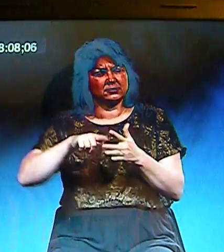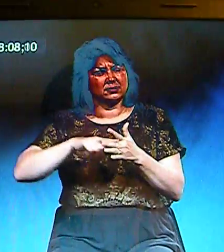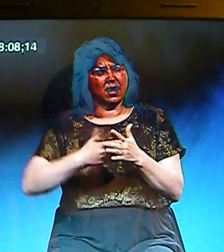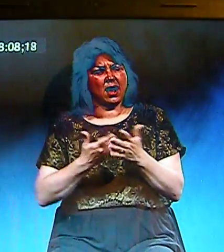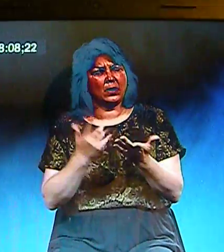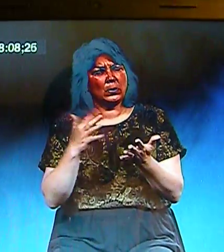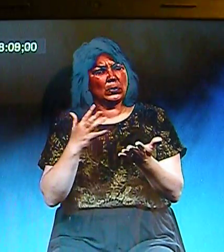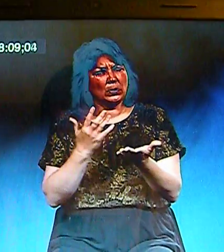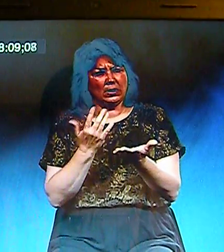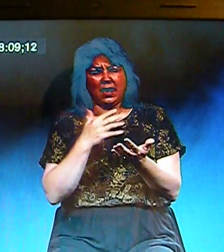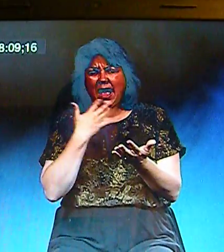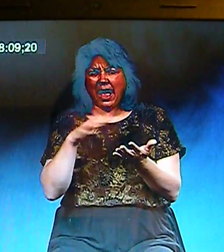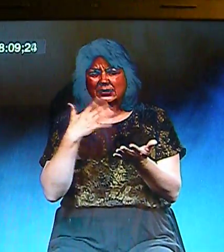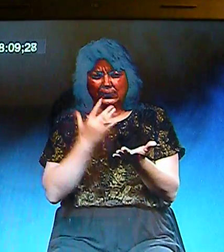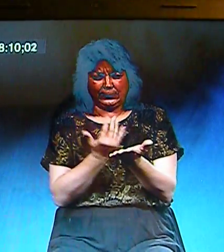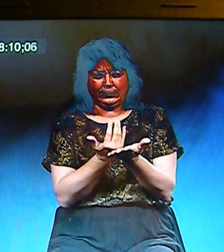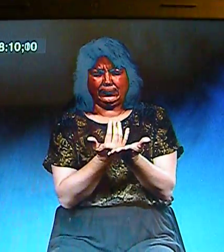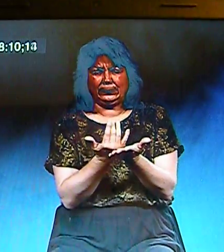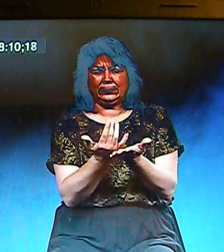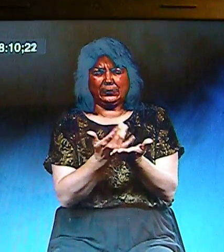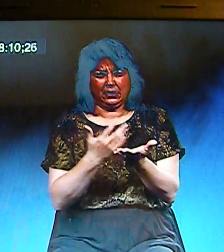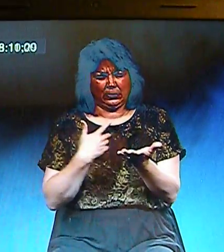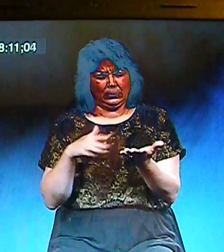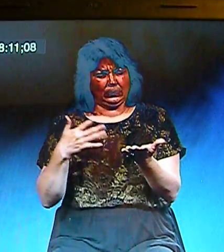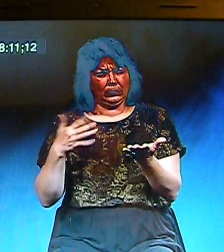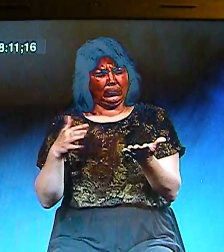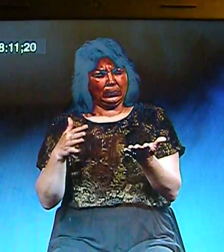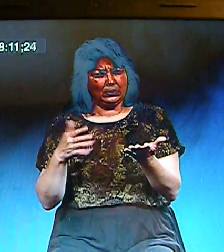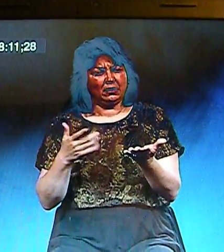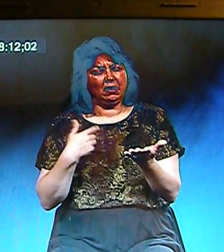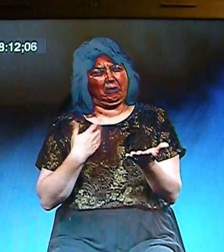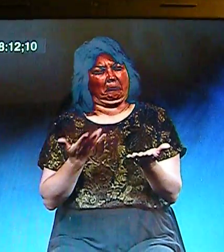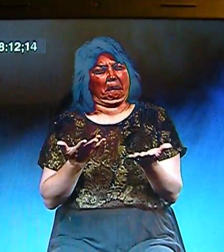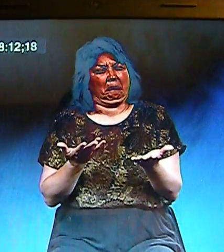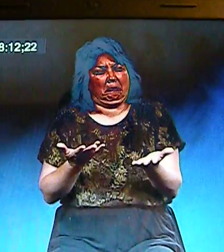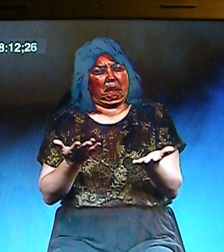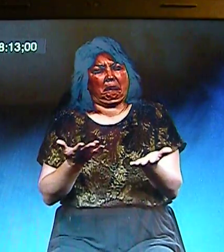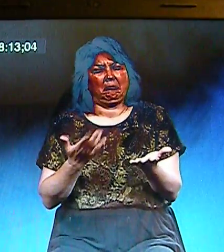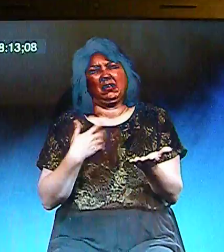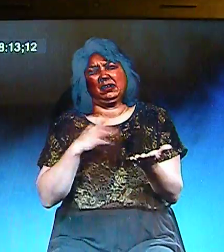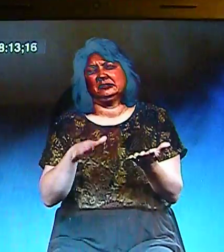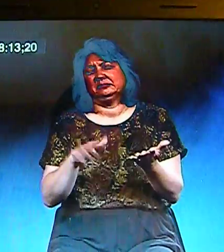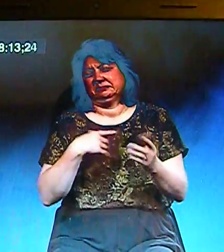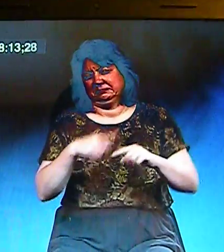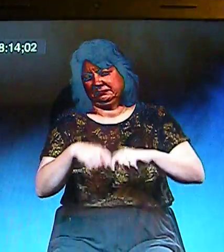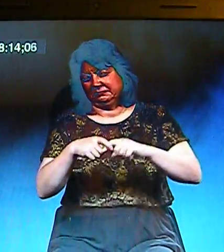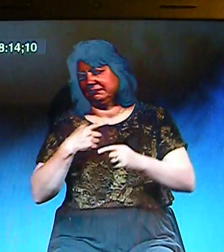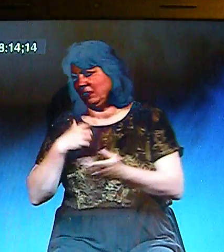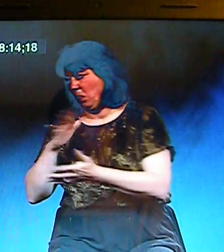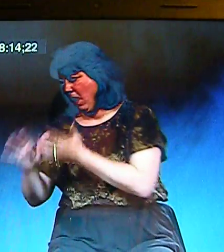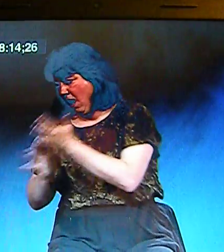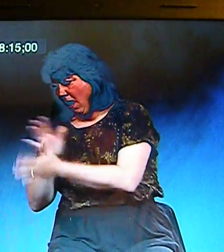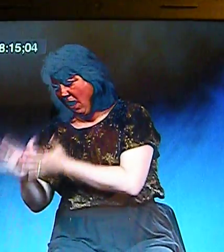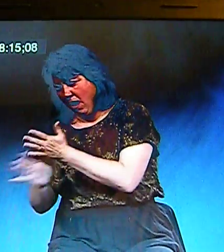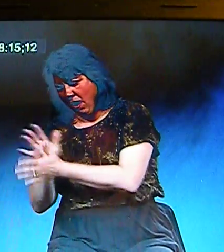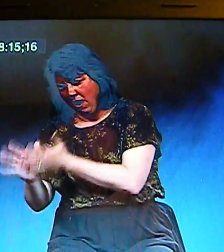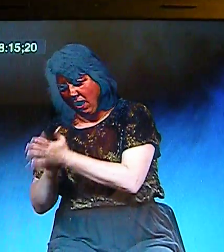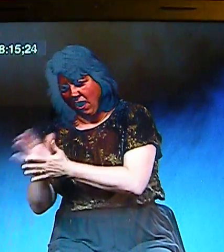noticed that my hands, my palms, started to get that burning feeling. So I was like, okay. So